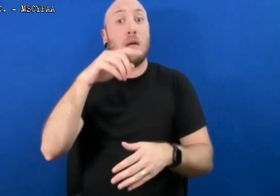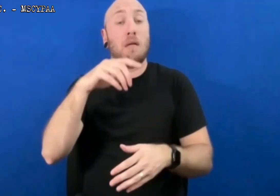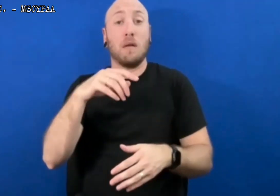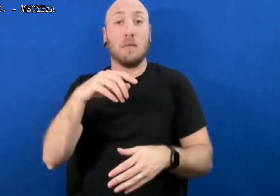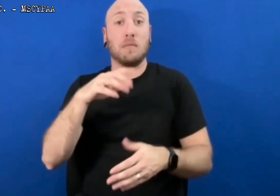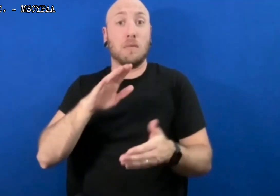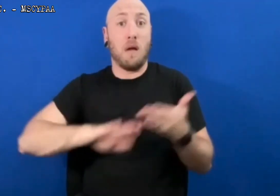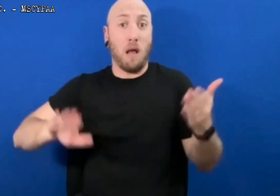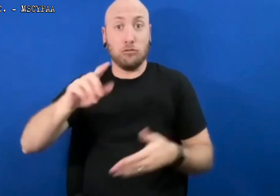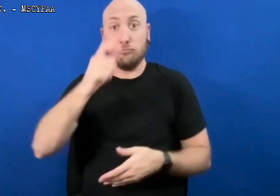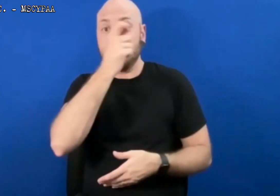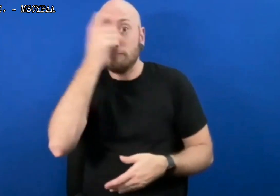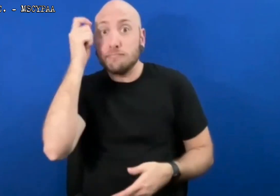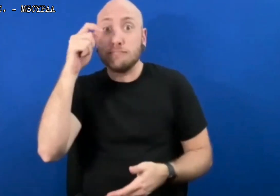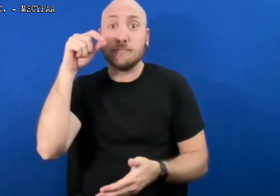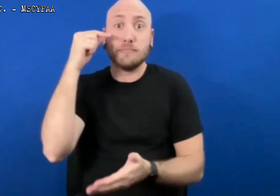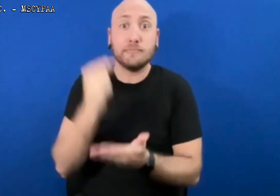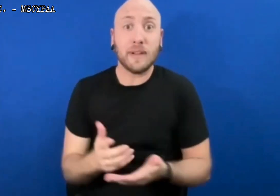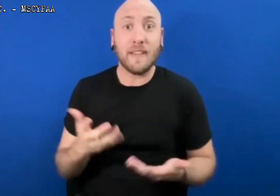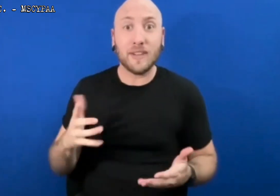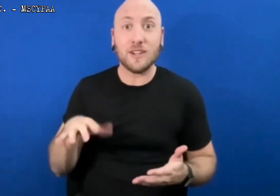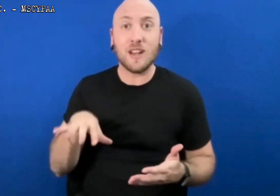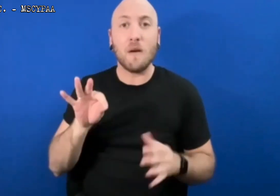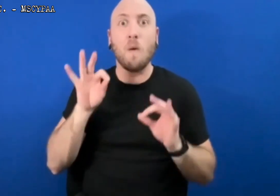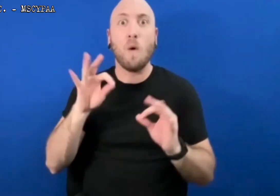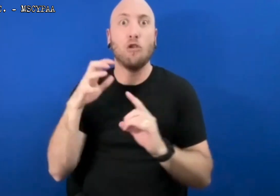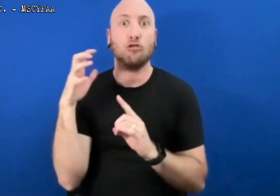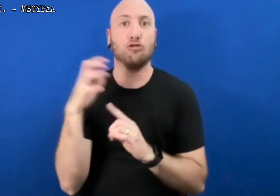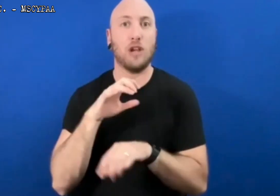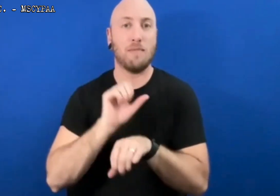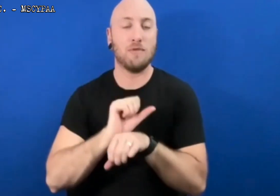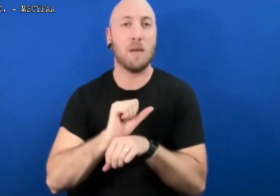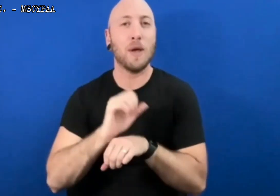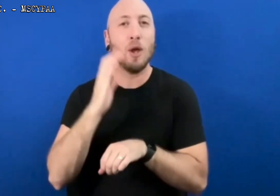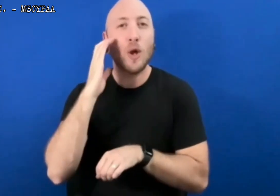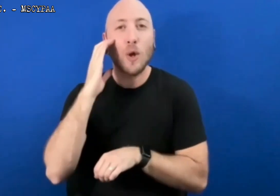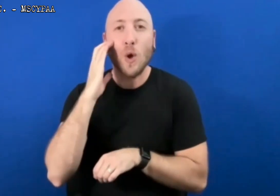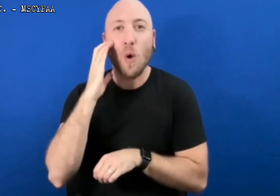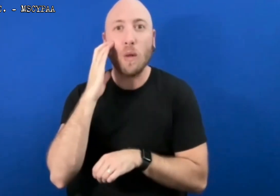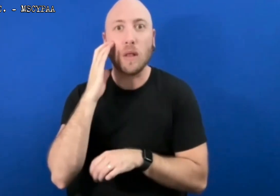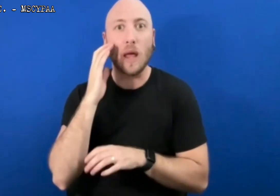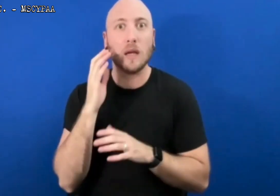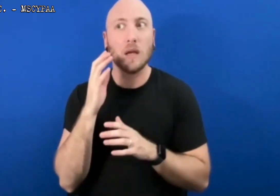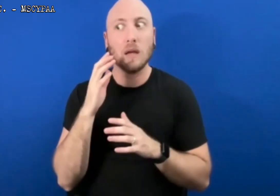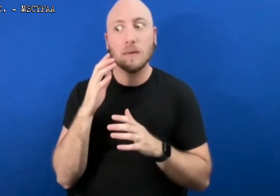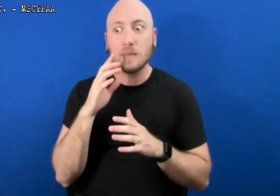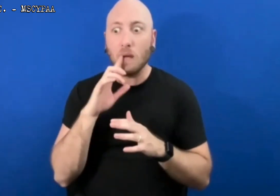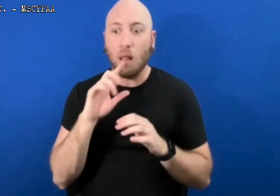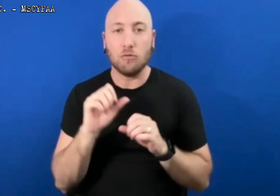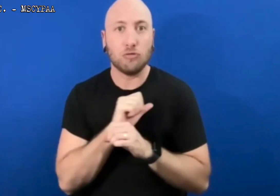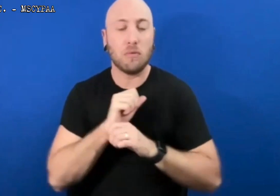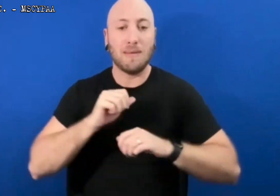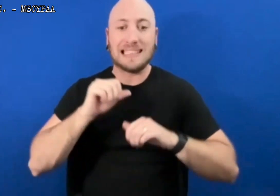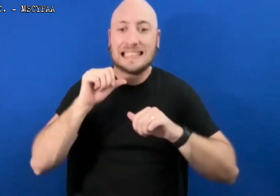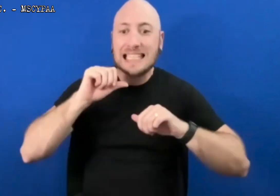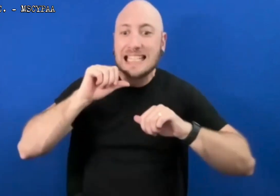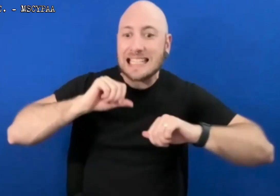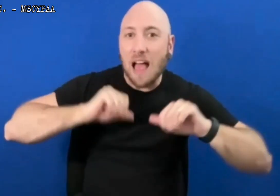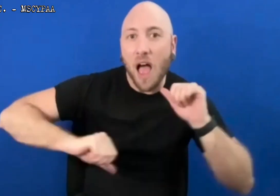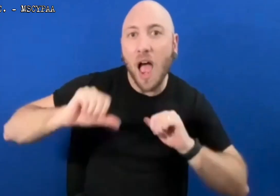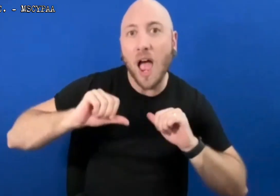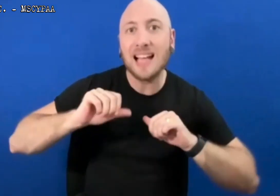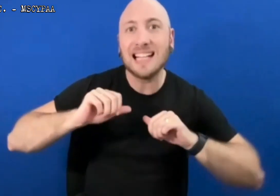like to touch on this. I worked on a particle accelerator and like literally like a superconducting synchronous cyclotron. It was a massive